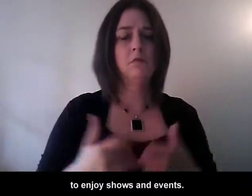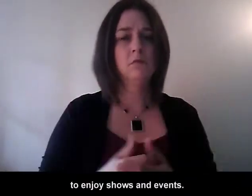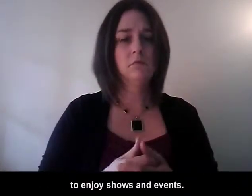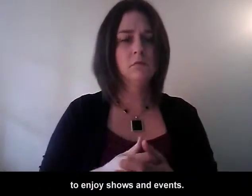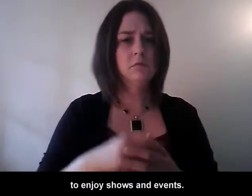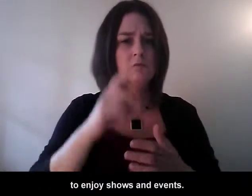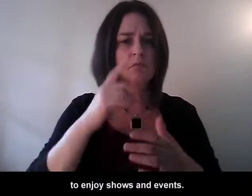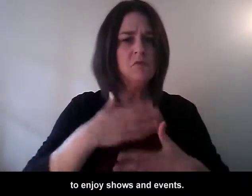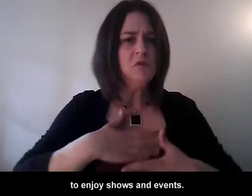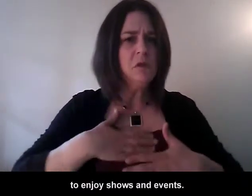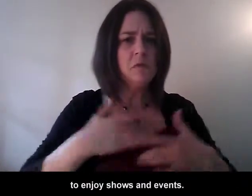events.